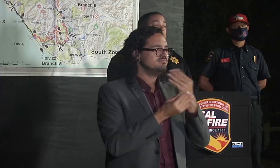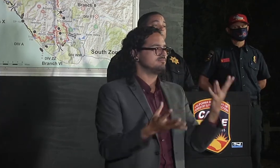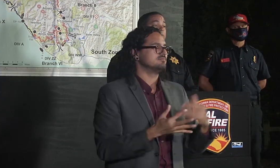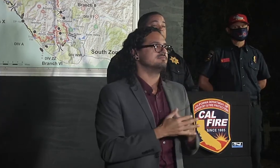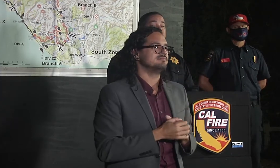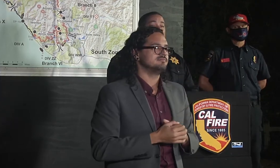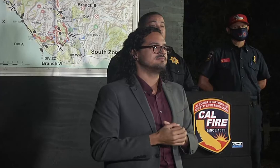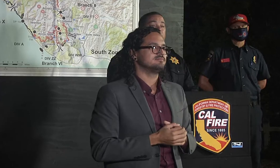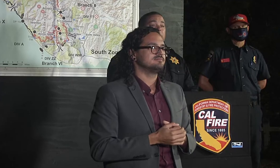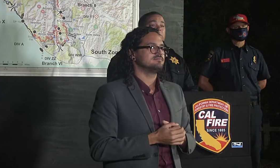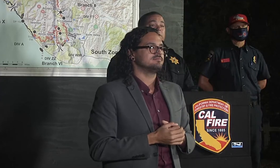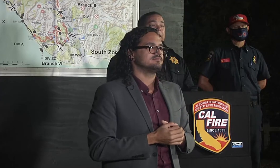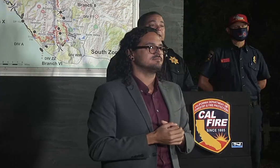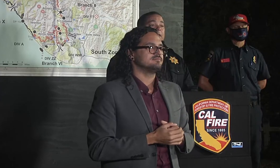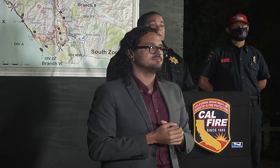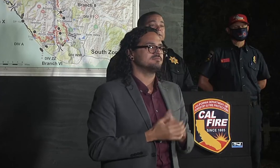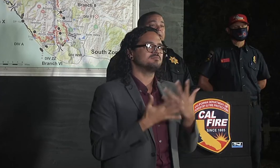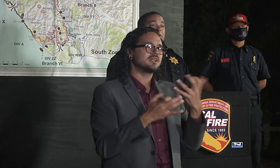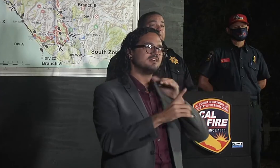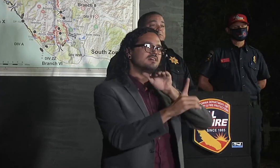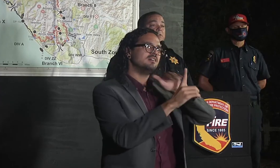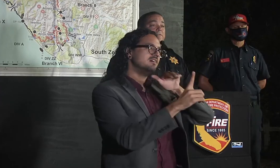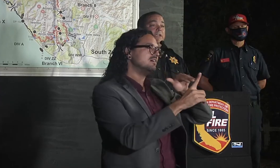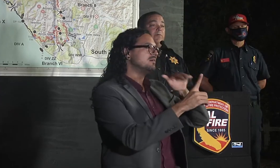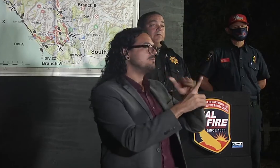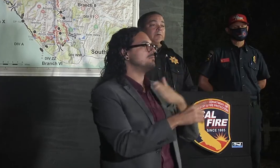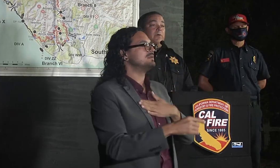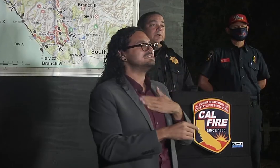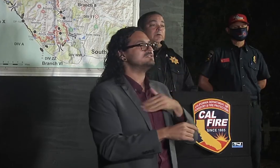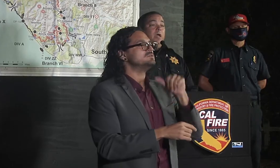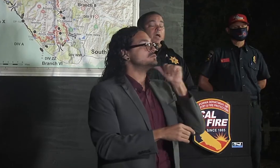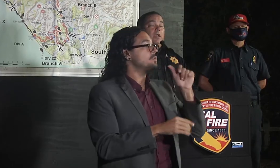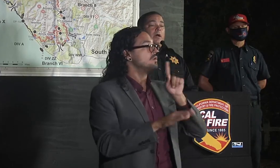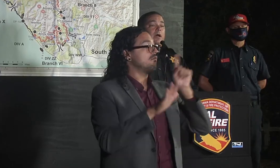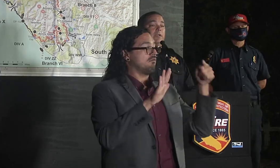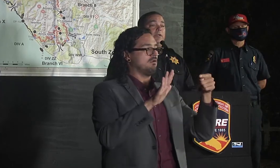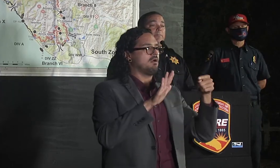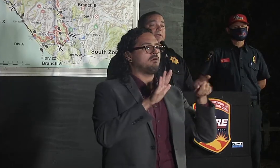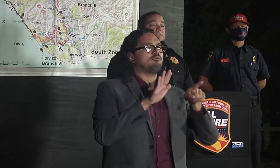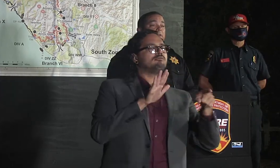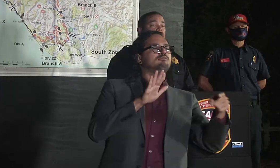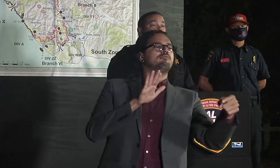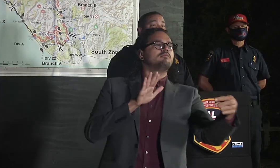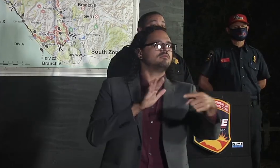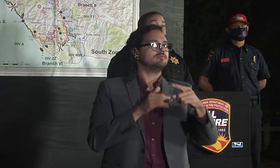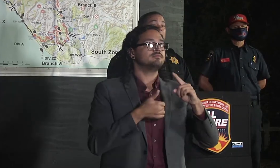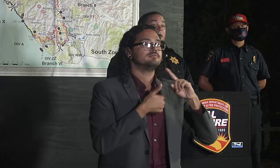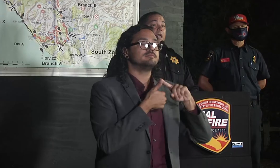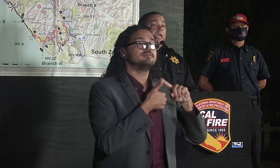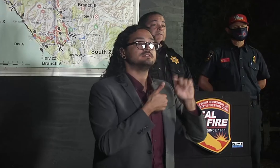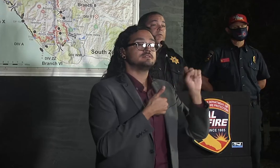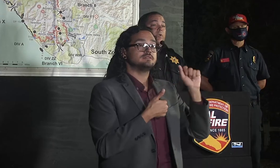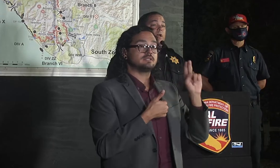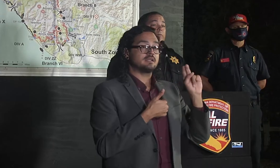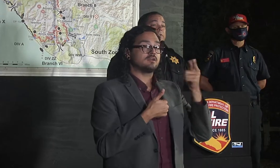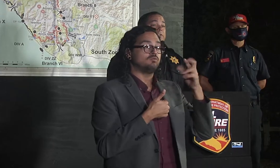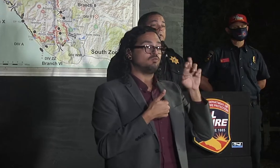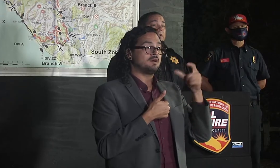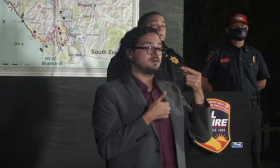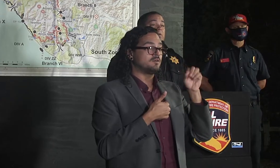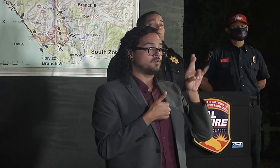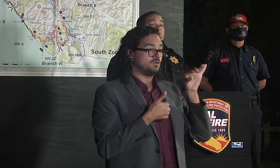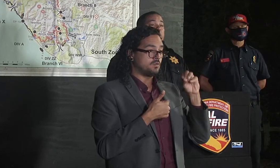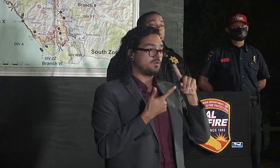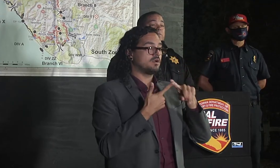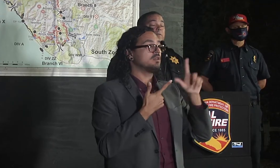you can, please do not travel in these areas of San Gregorio, La Honda, and Pescadero areas. If you are not a